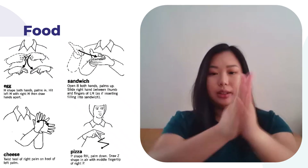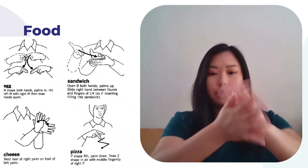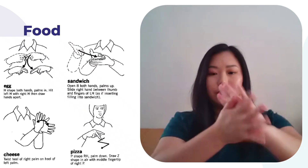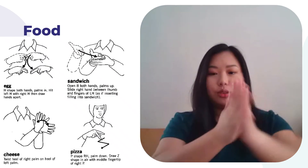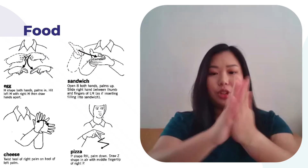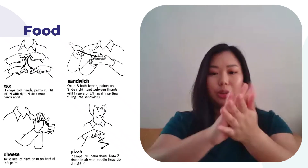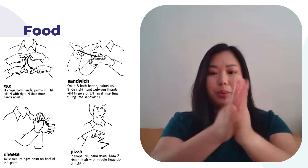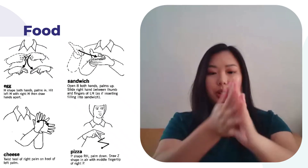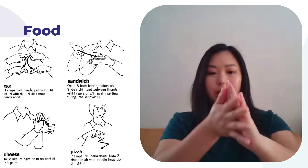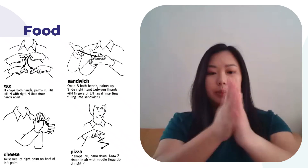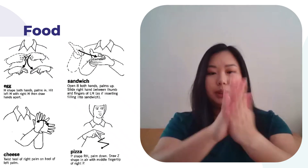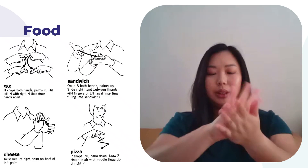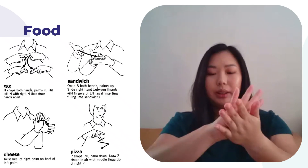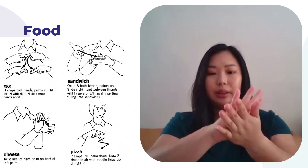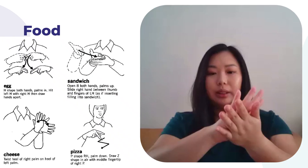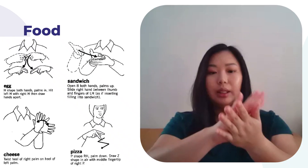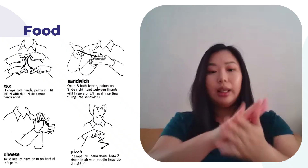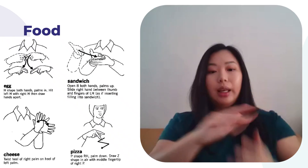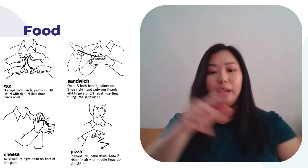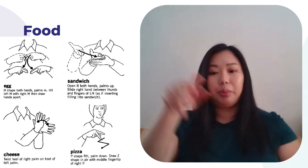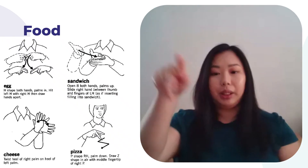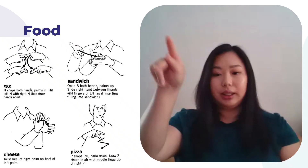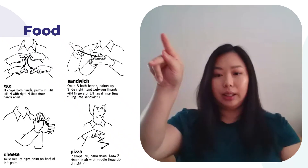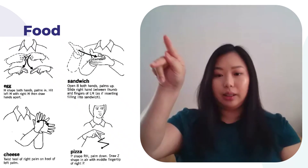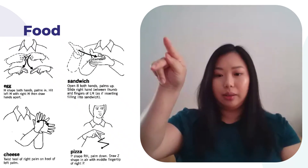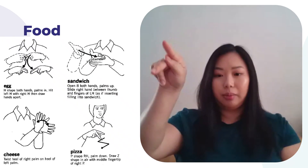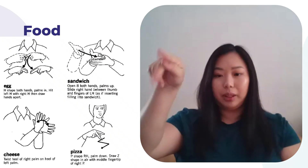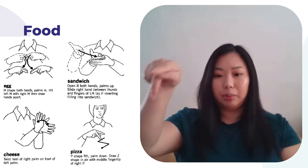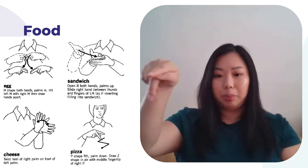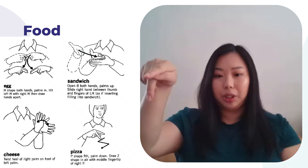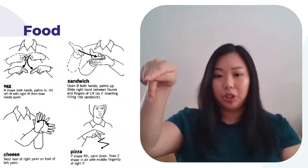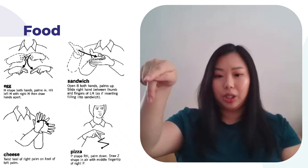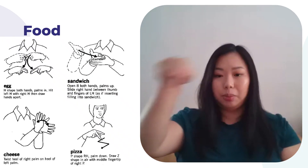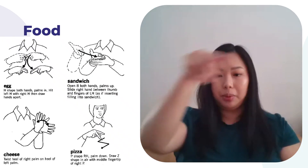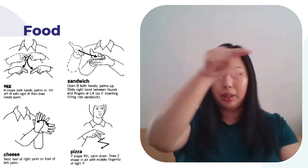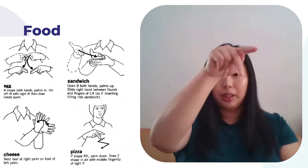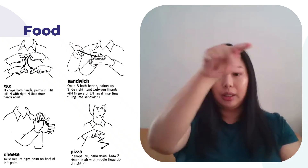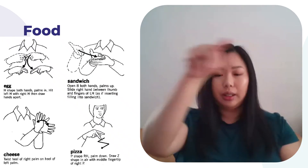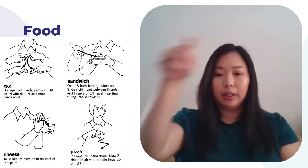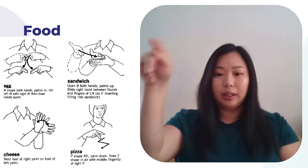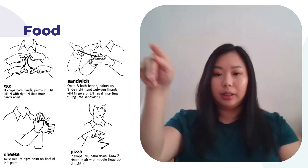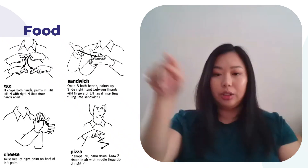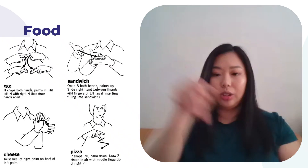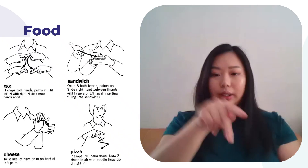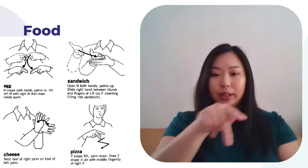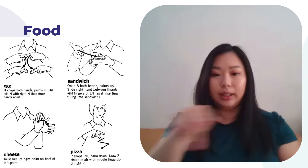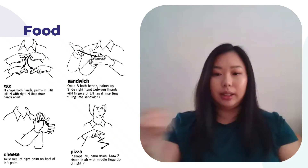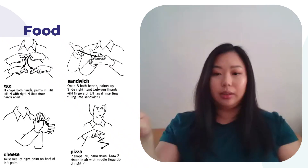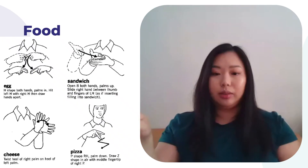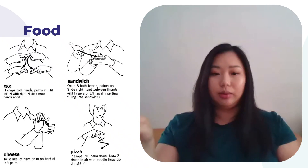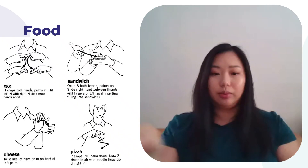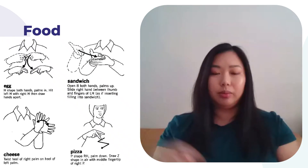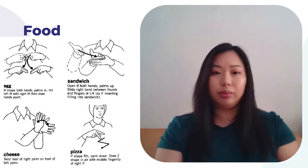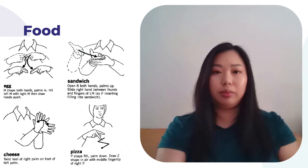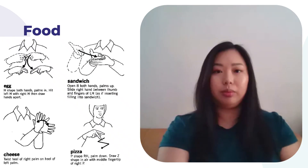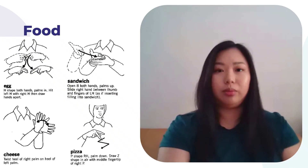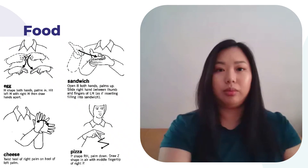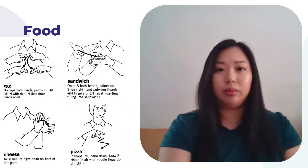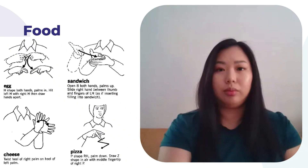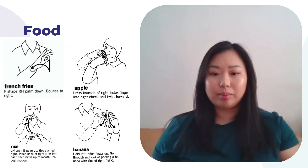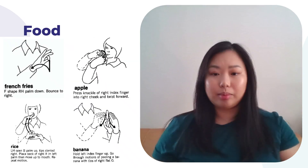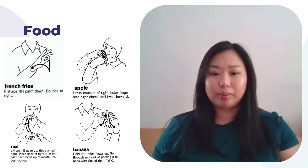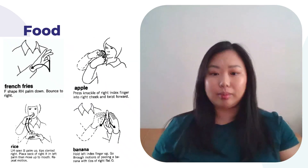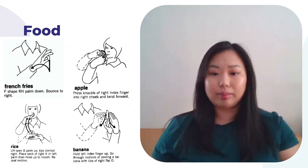cheese, squish your palms, and pizza. Make a P shape, then draw a Z.